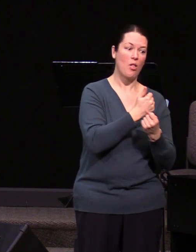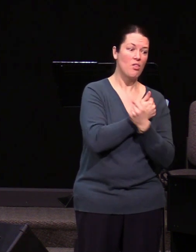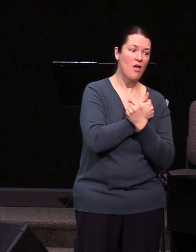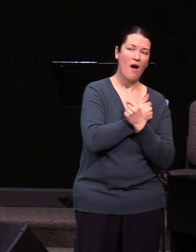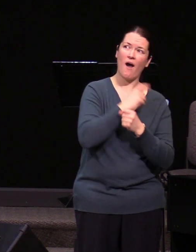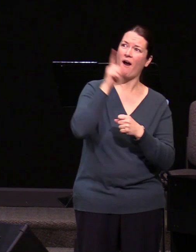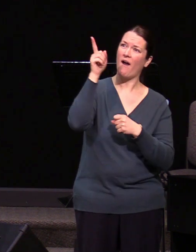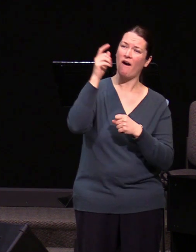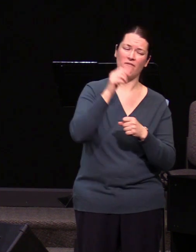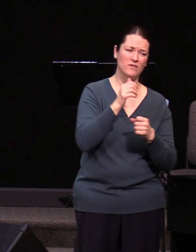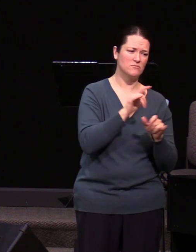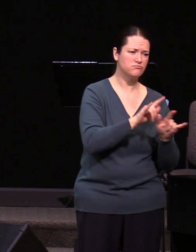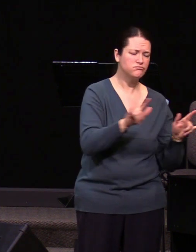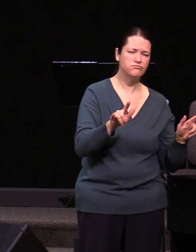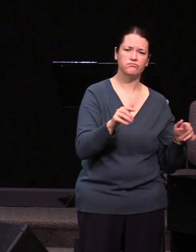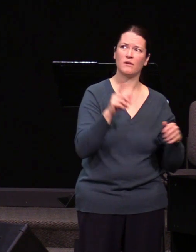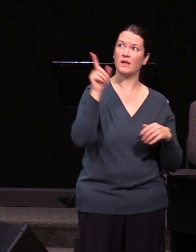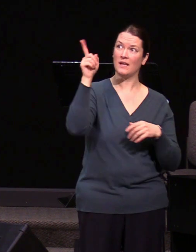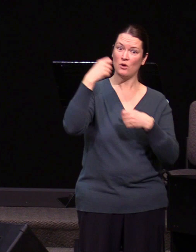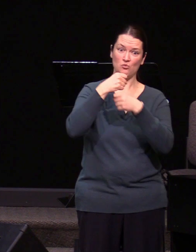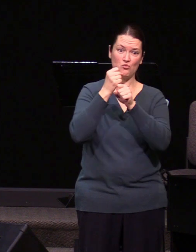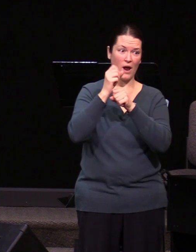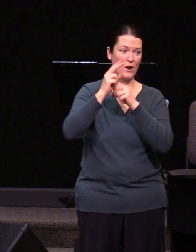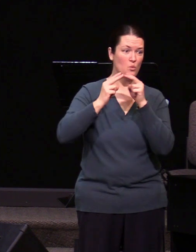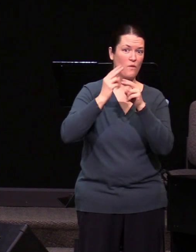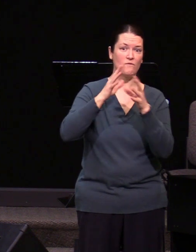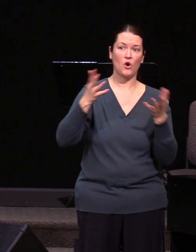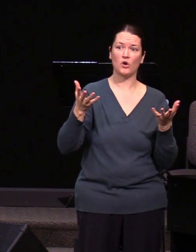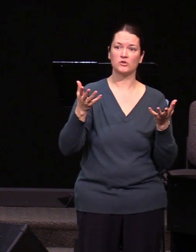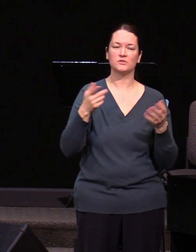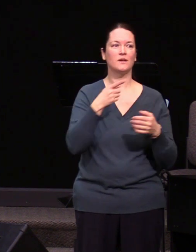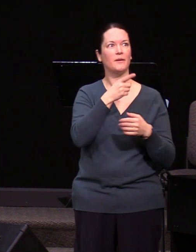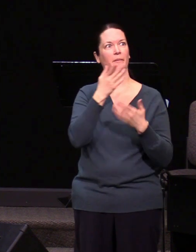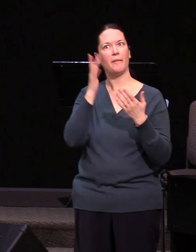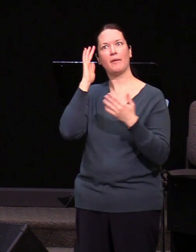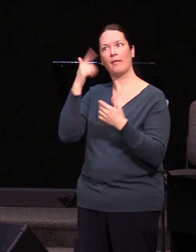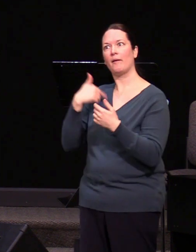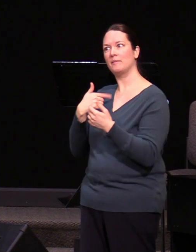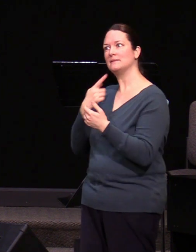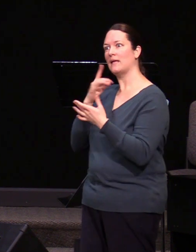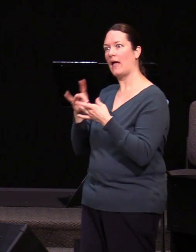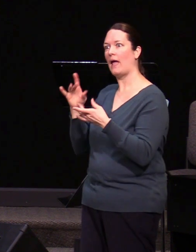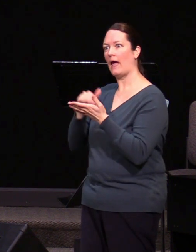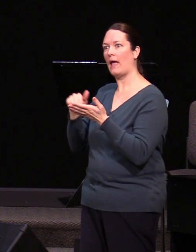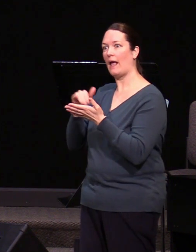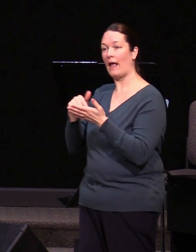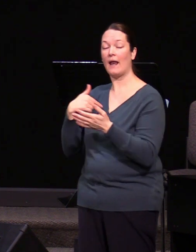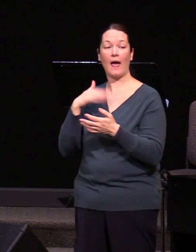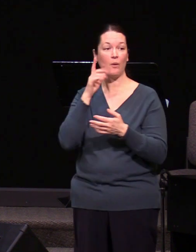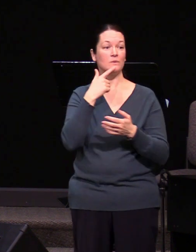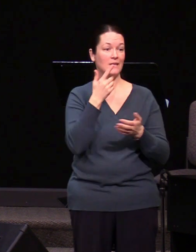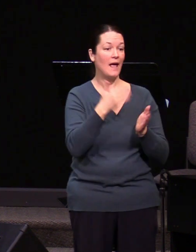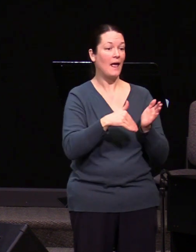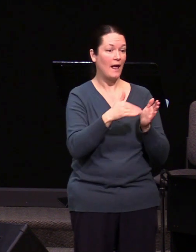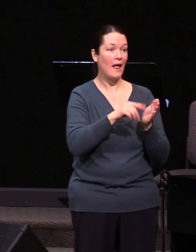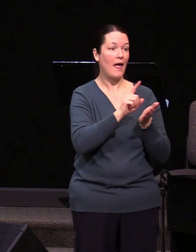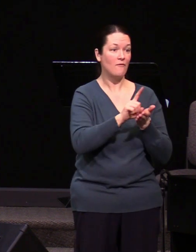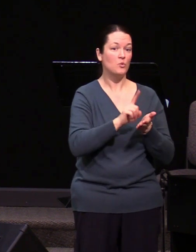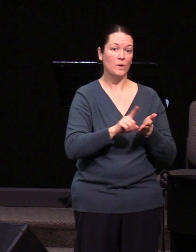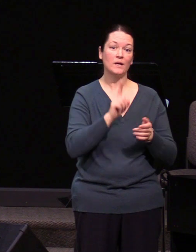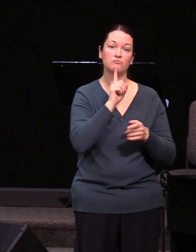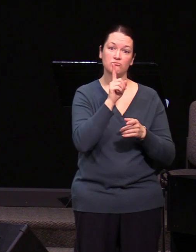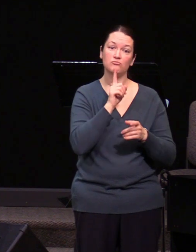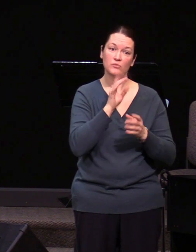the creator of the universe. Some of you may be getting tired of me saying this every week, but you know what? I'm going to keep saying it every week because it's that